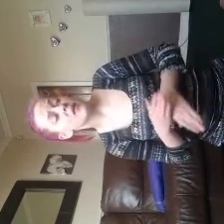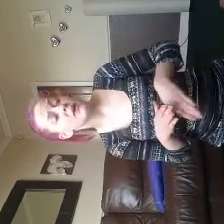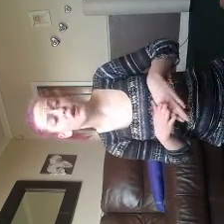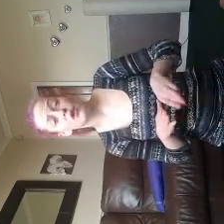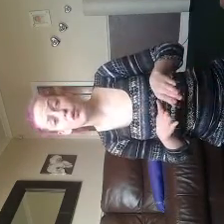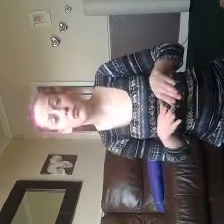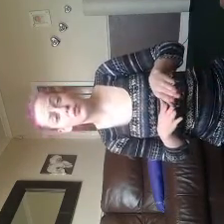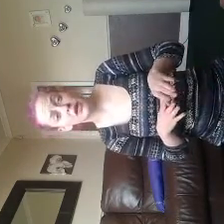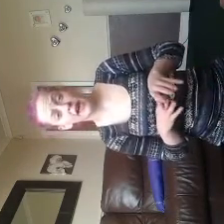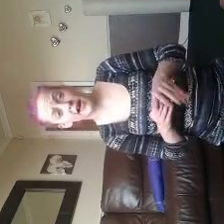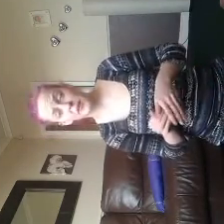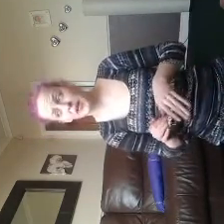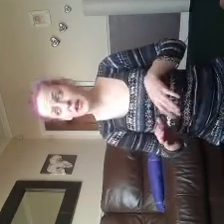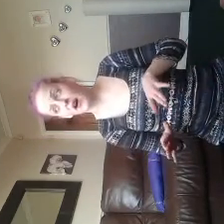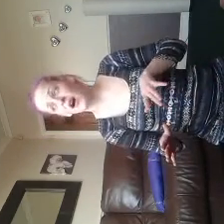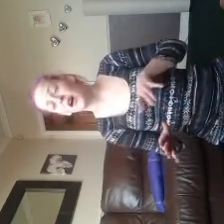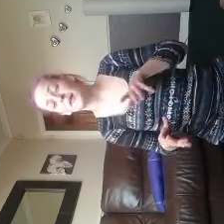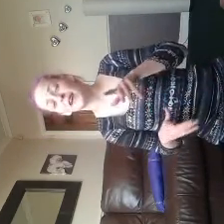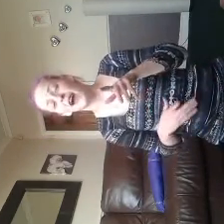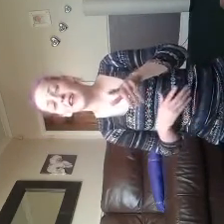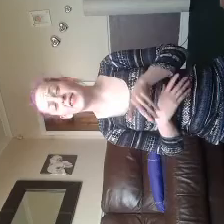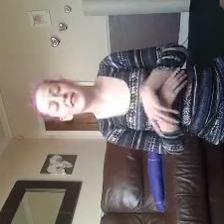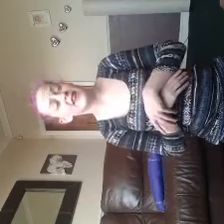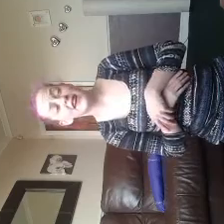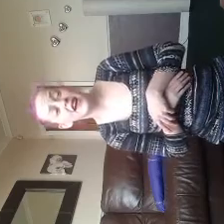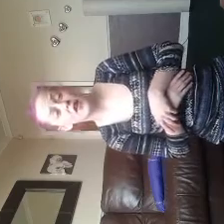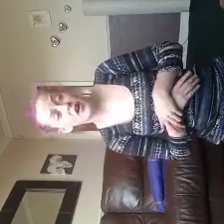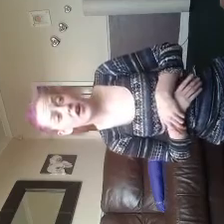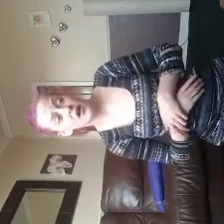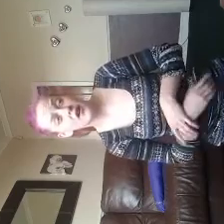gotta be cool, you gotta be calm, you gotta stay together.